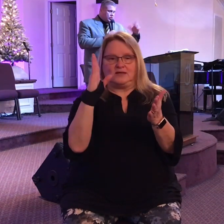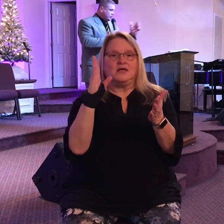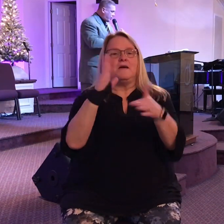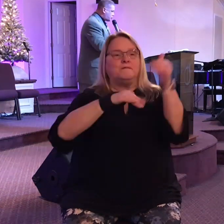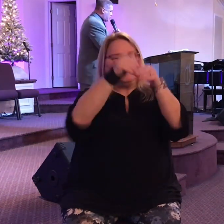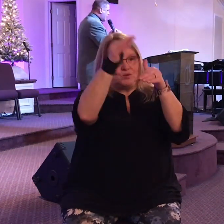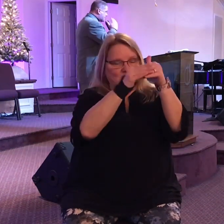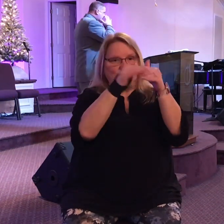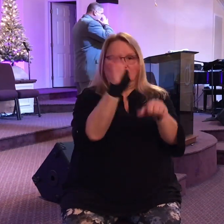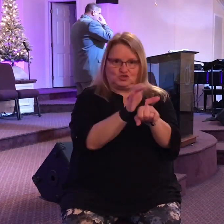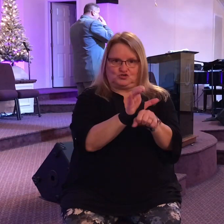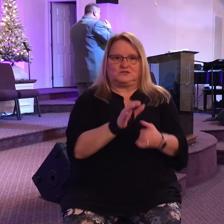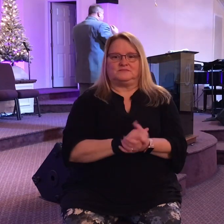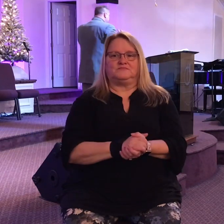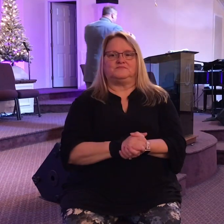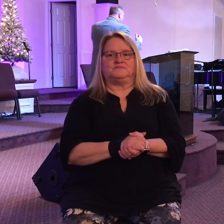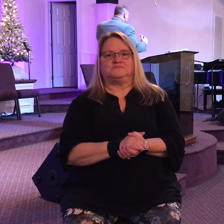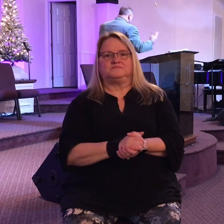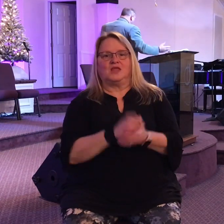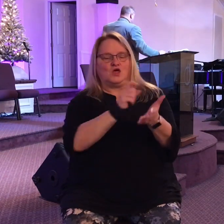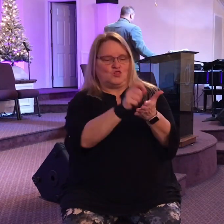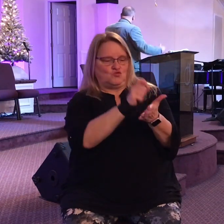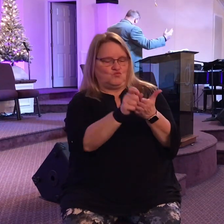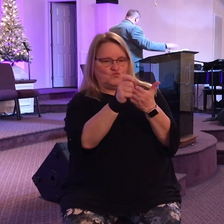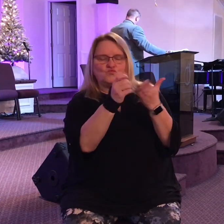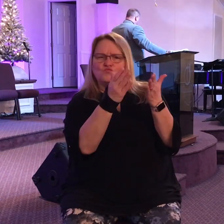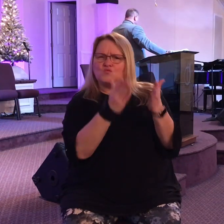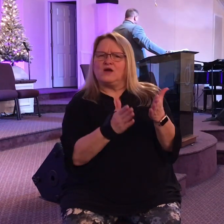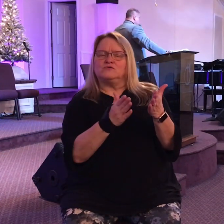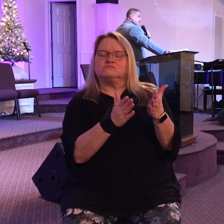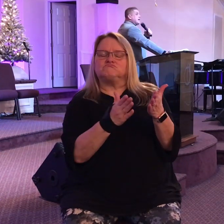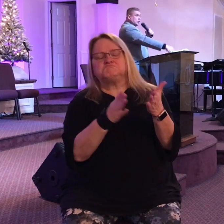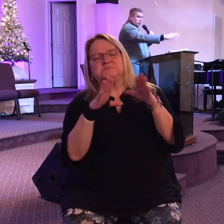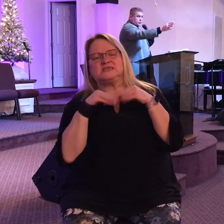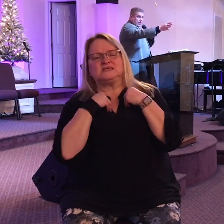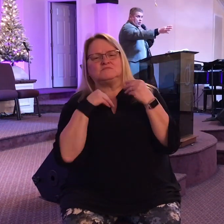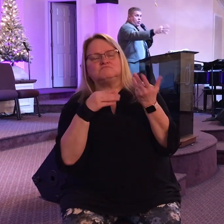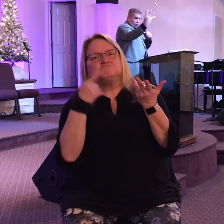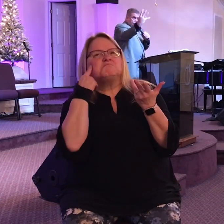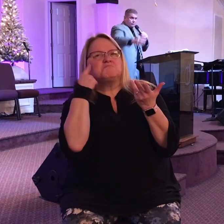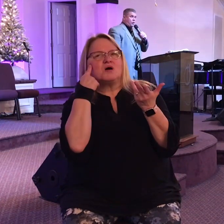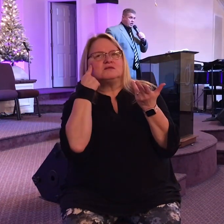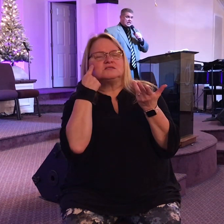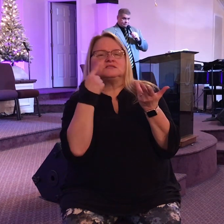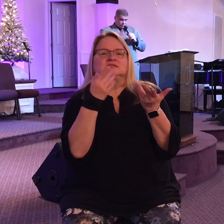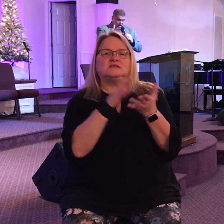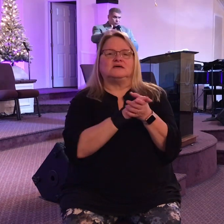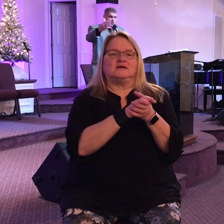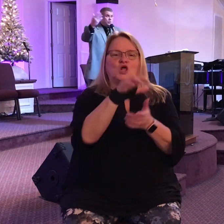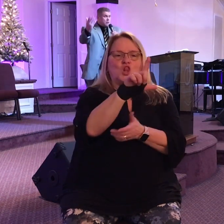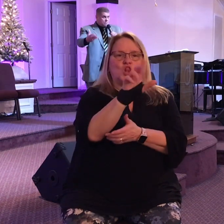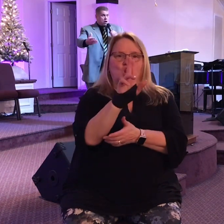is universally accepted as Luke, Dr. Luke. The same Luke that wrote one of the four